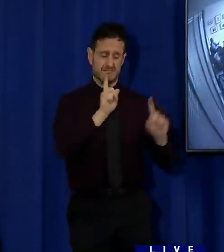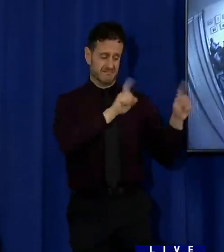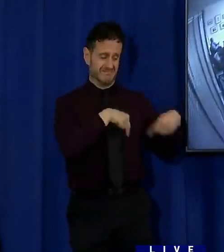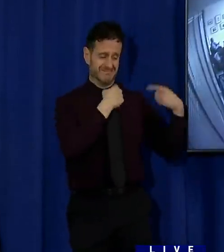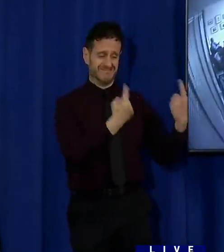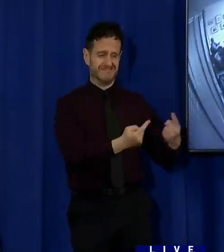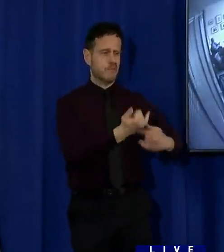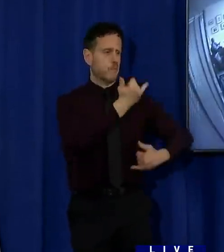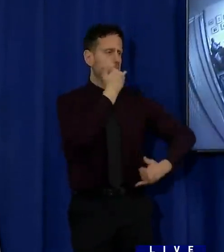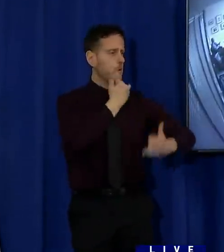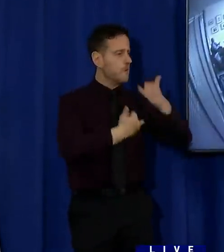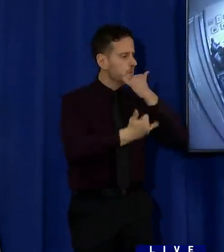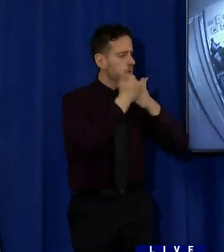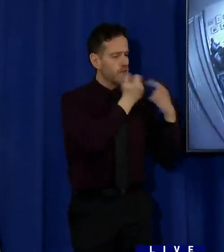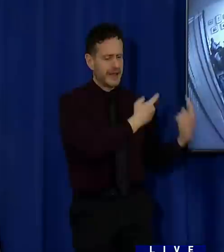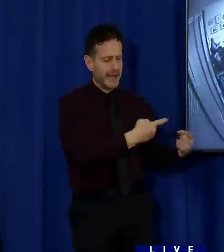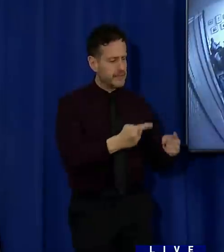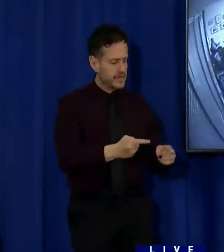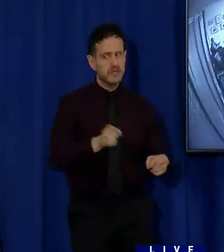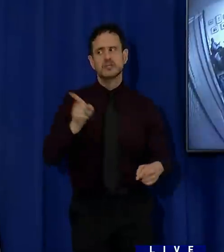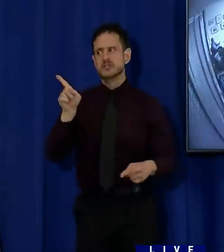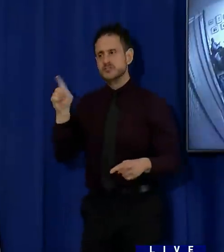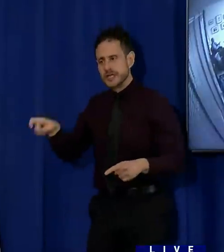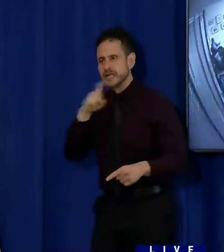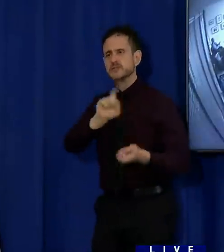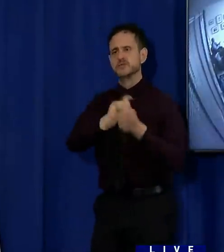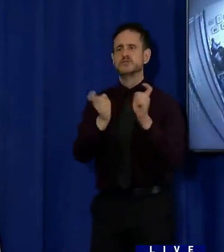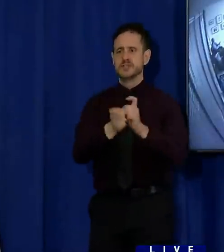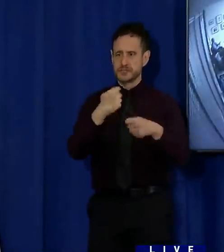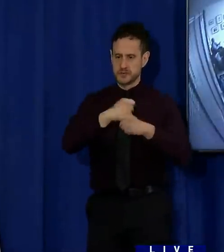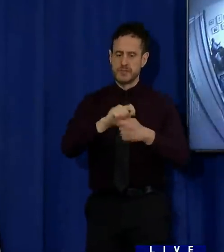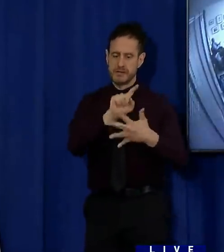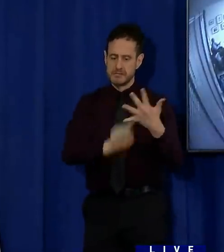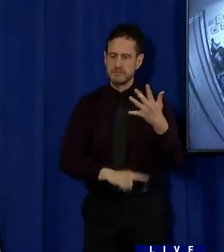wrongs that have existed in this city